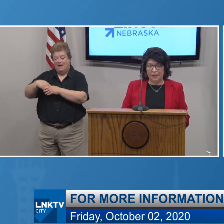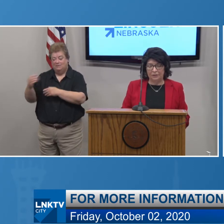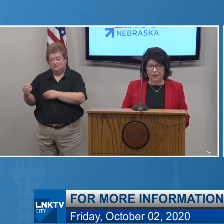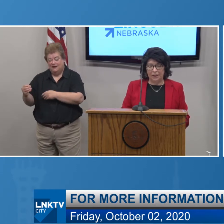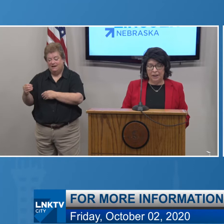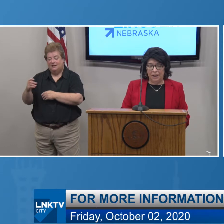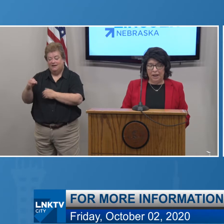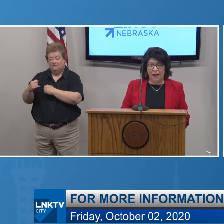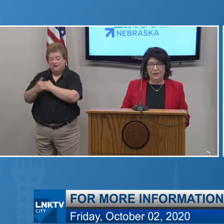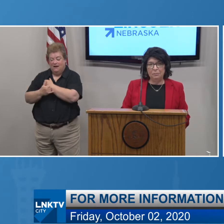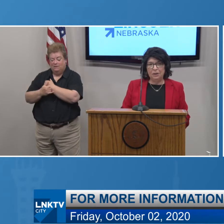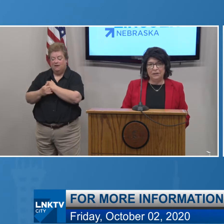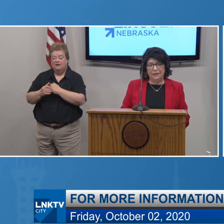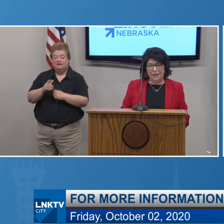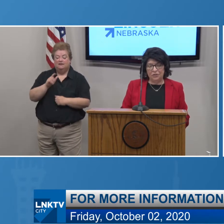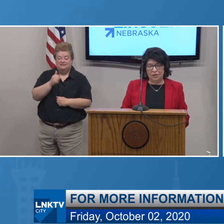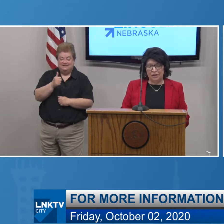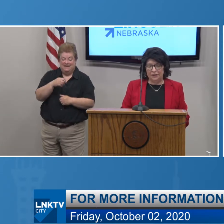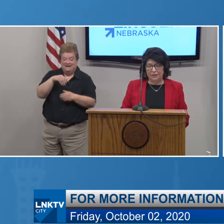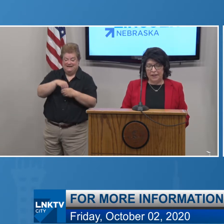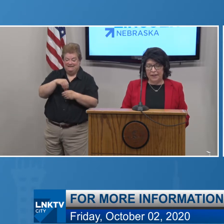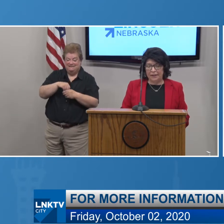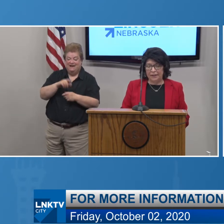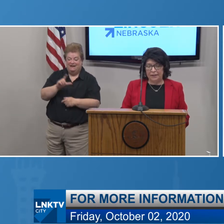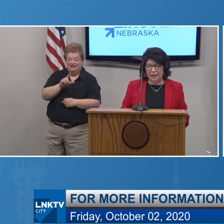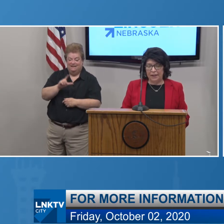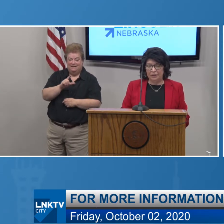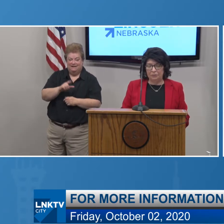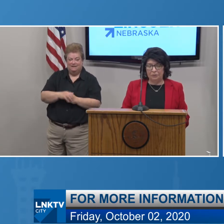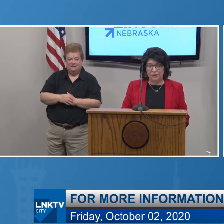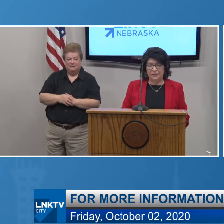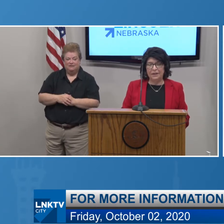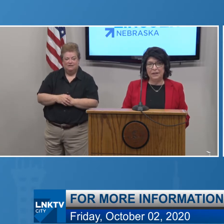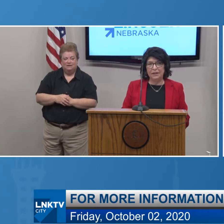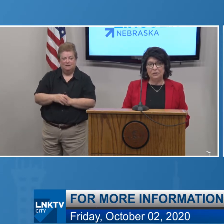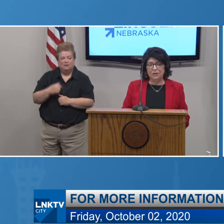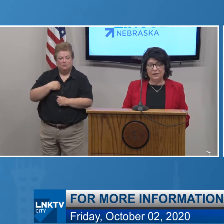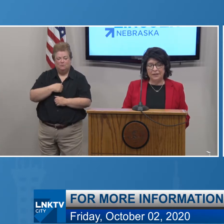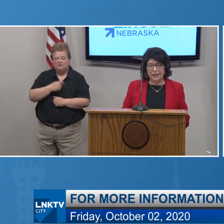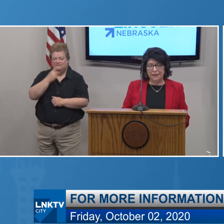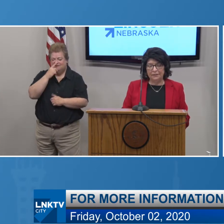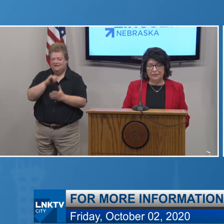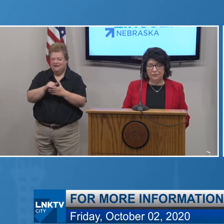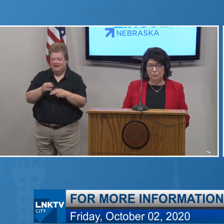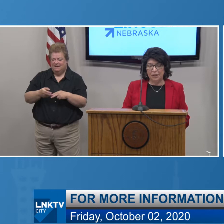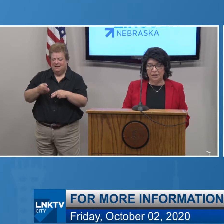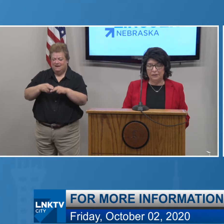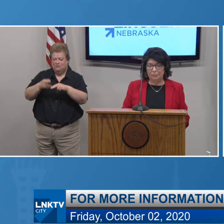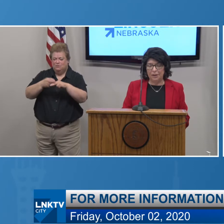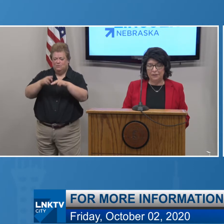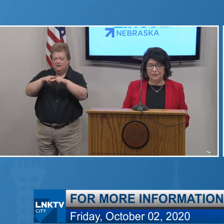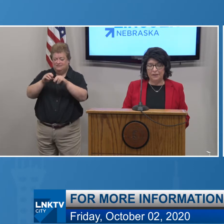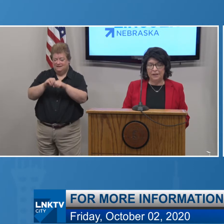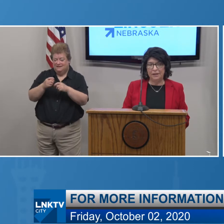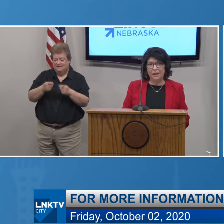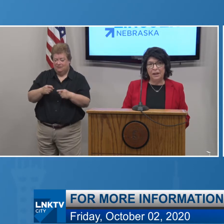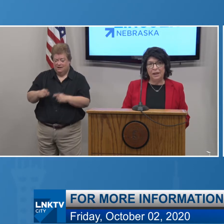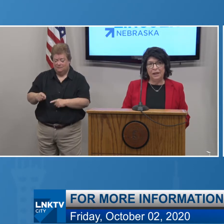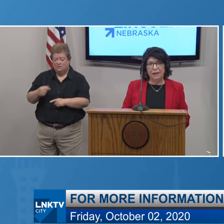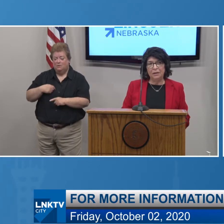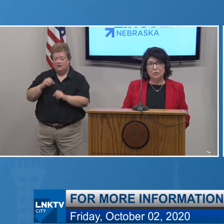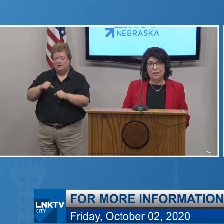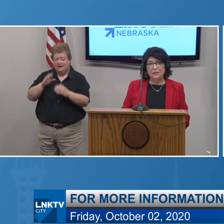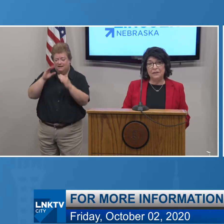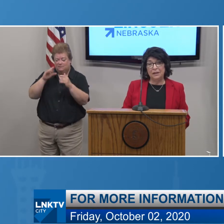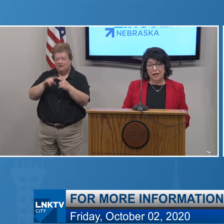the county. Hospitalization is a lagging indicator. When we see an increase in cases, we can expect to see